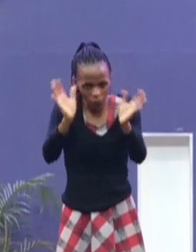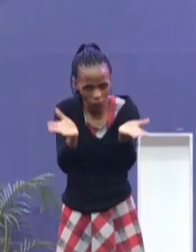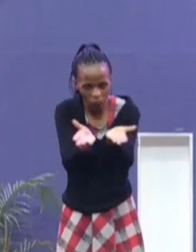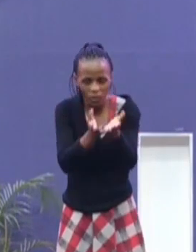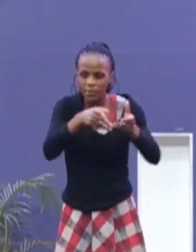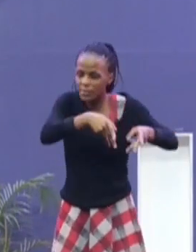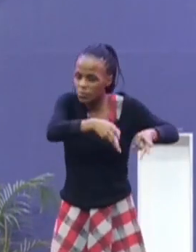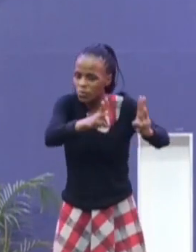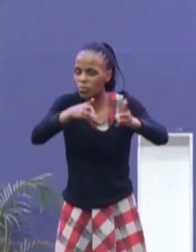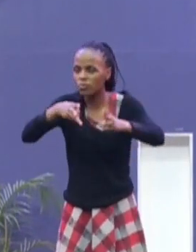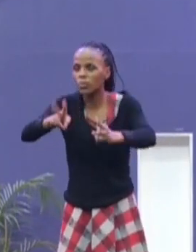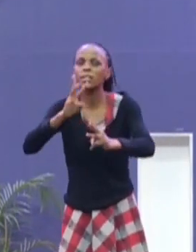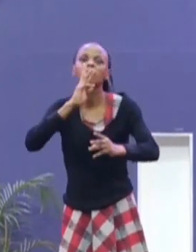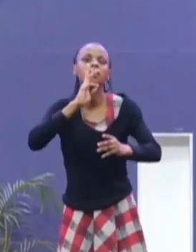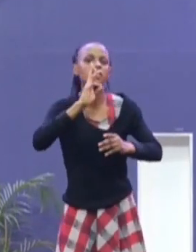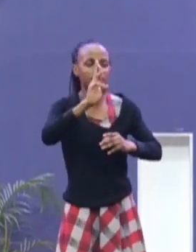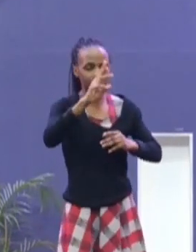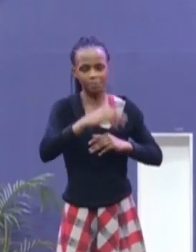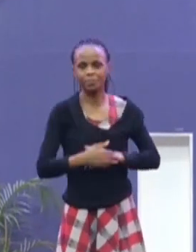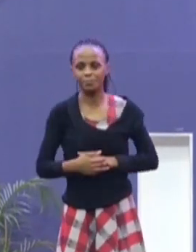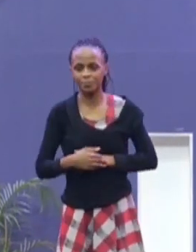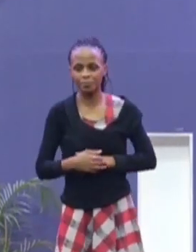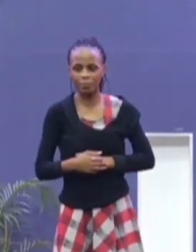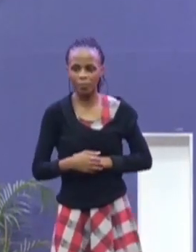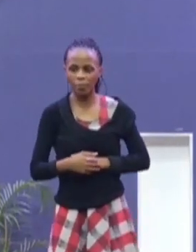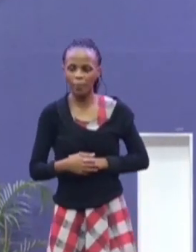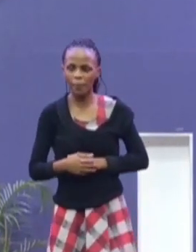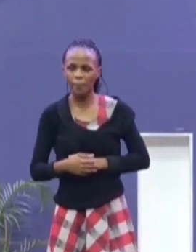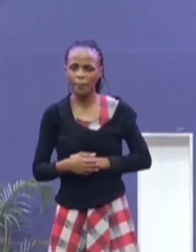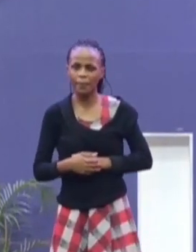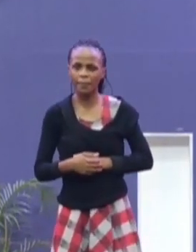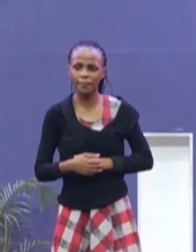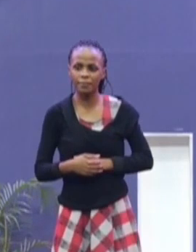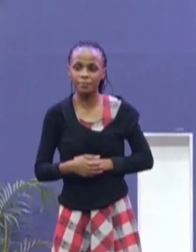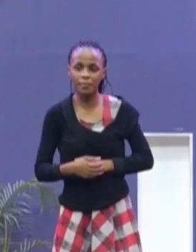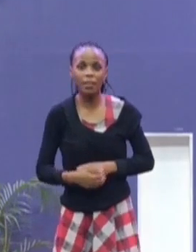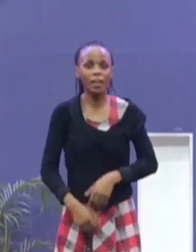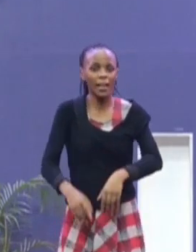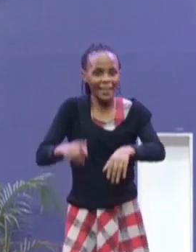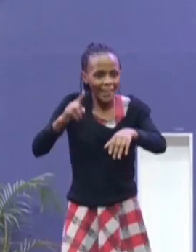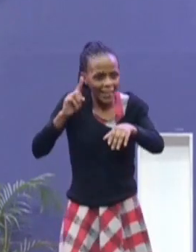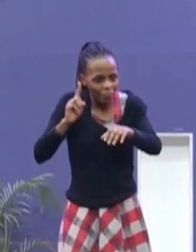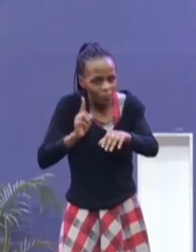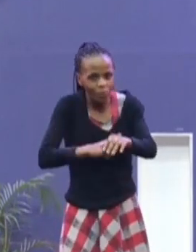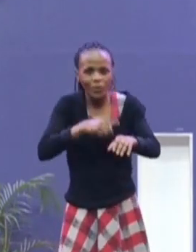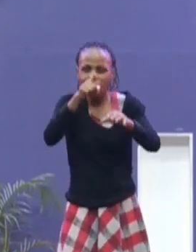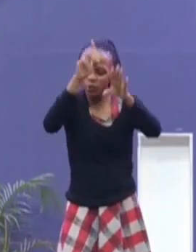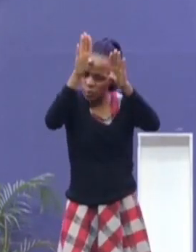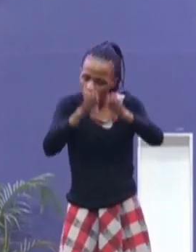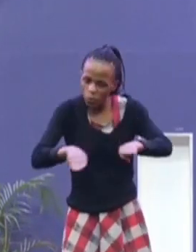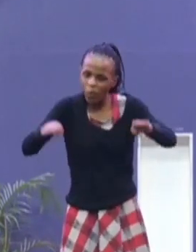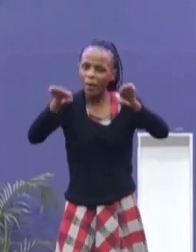It means this thing is in correlation to the patterns of the world. When you conform with